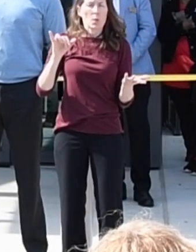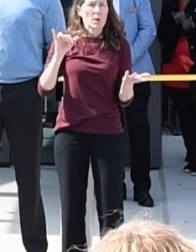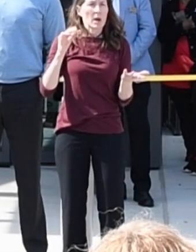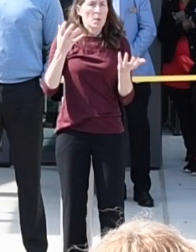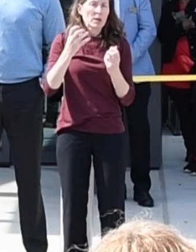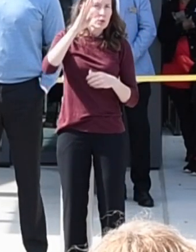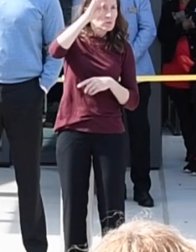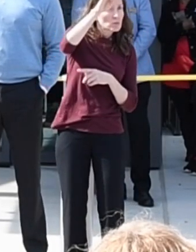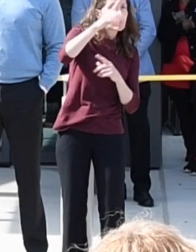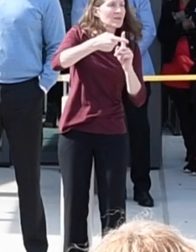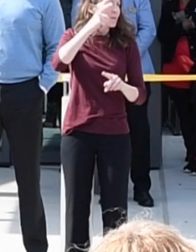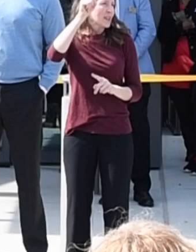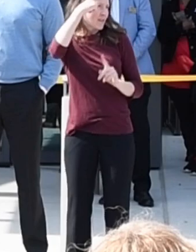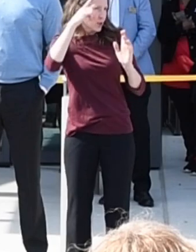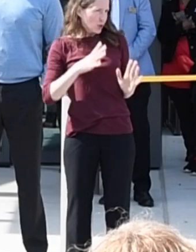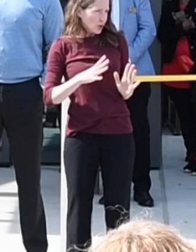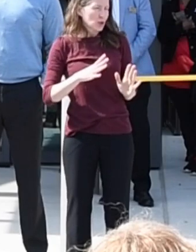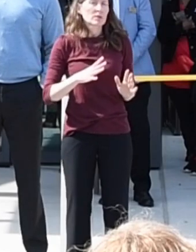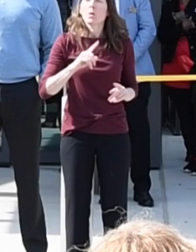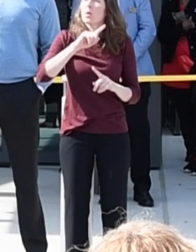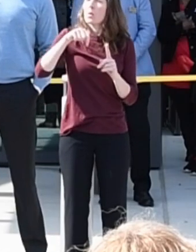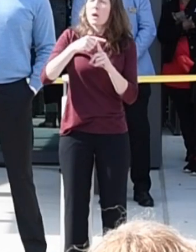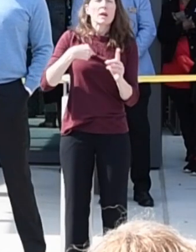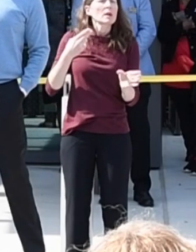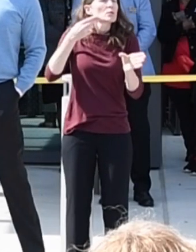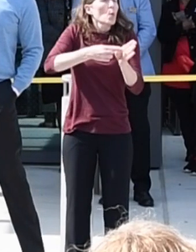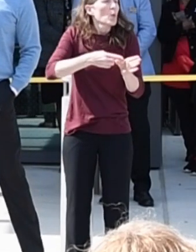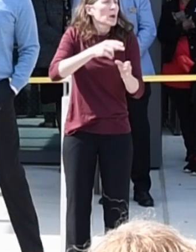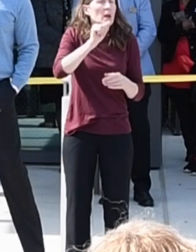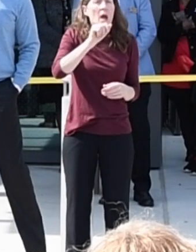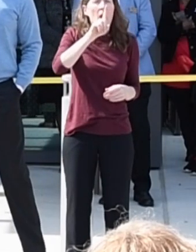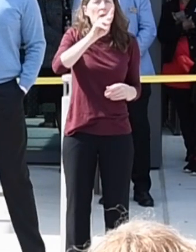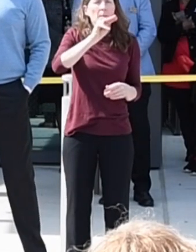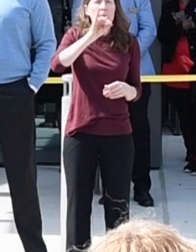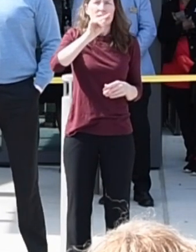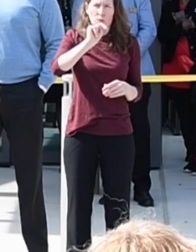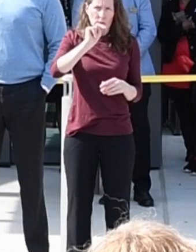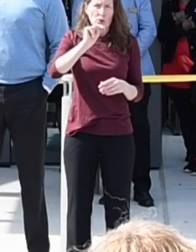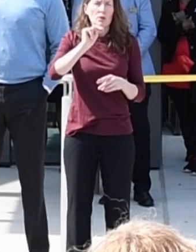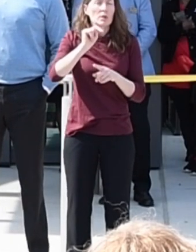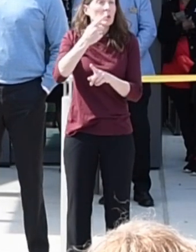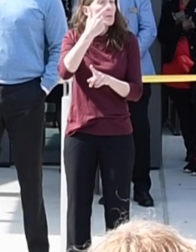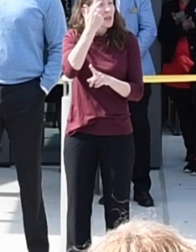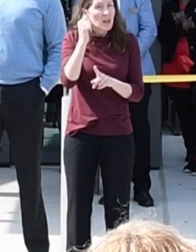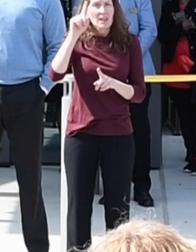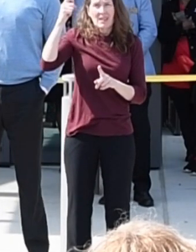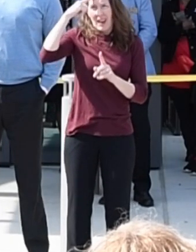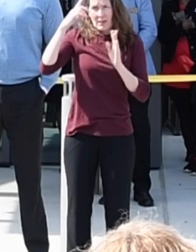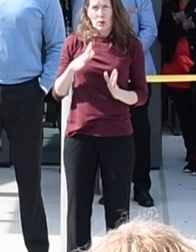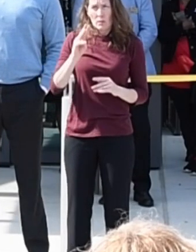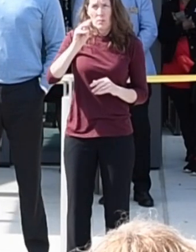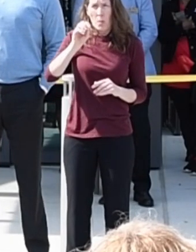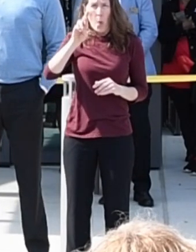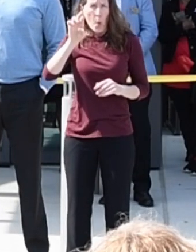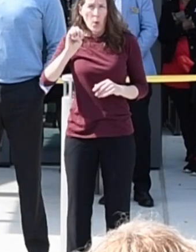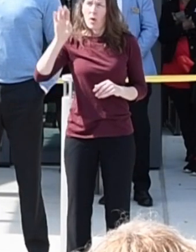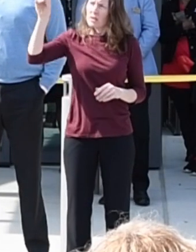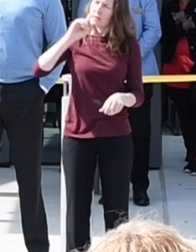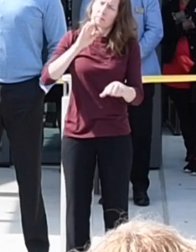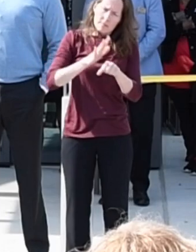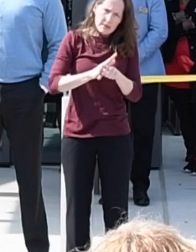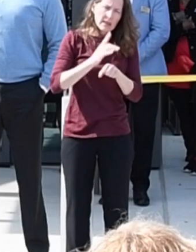the administration, it was because of Governor Moore's commitment to honor the lives and contributions of